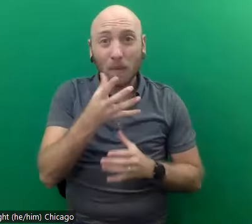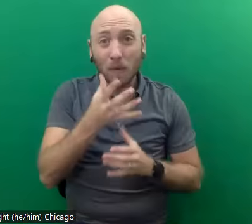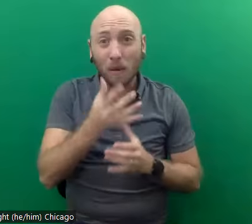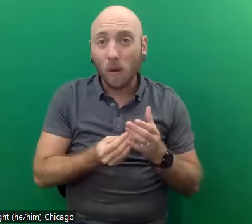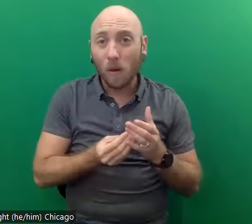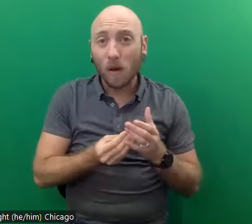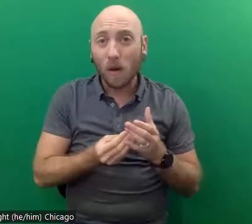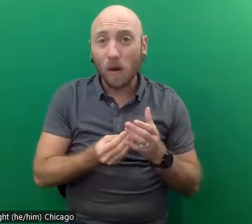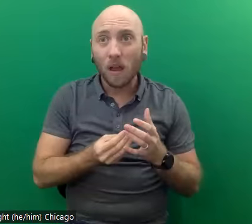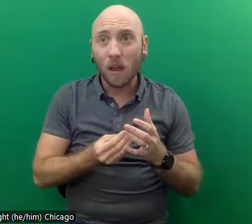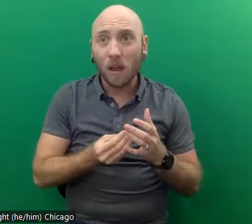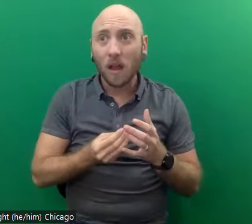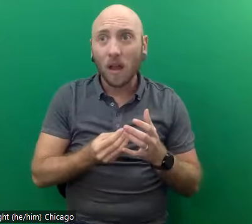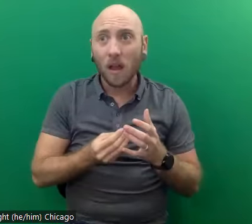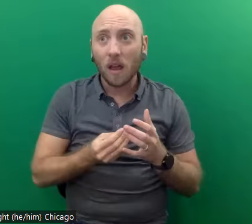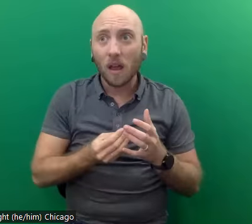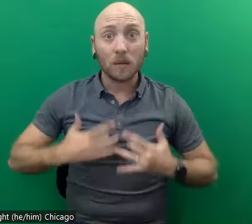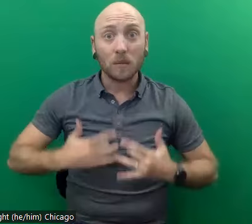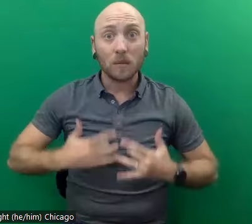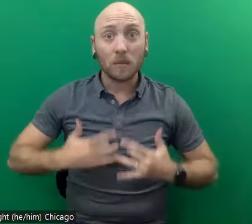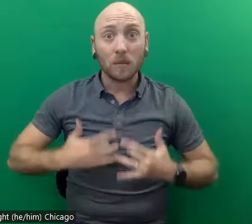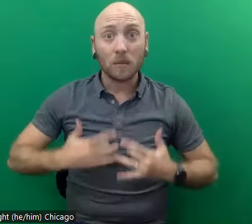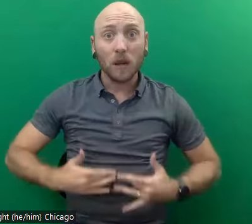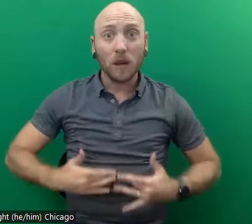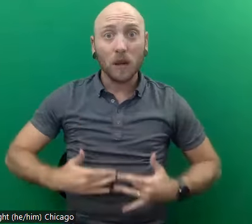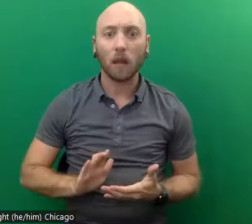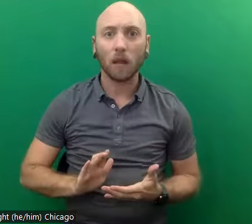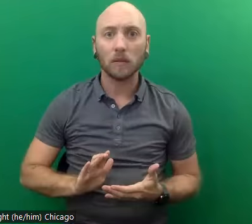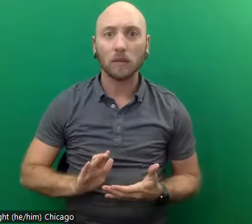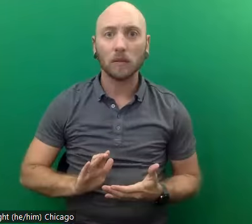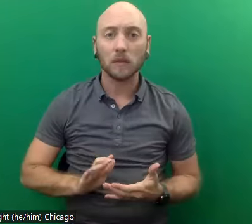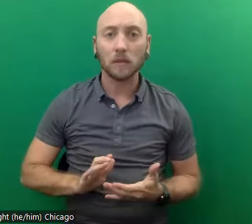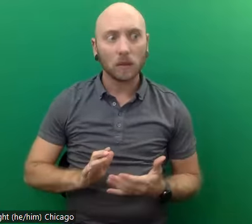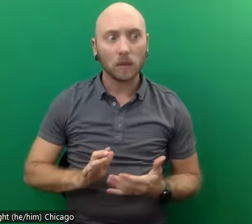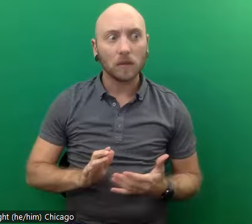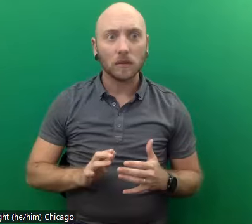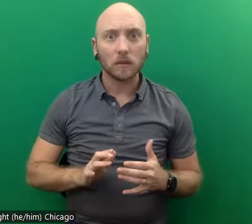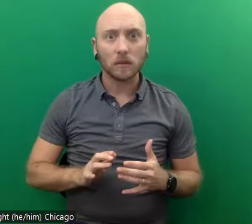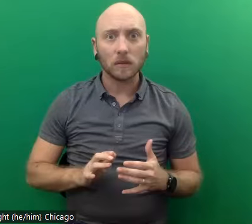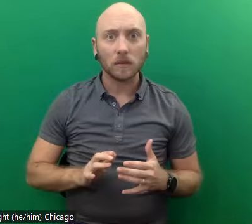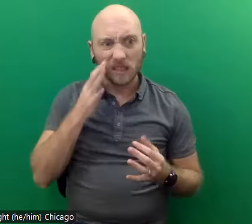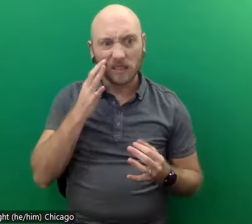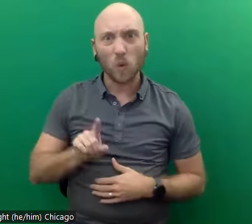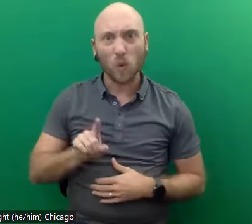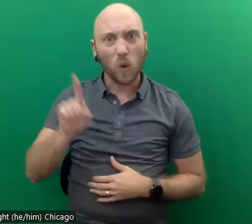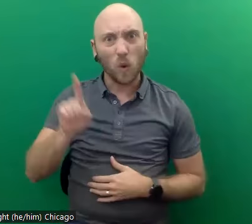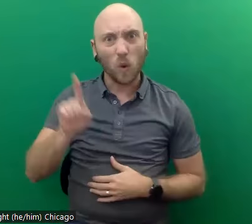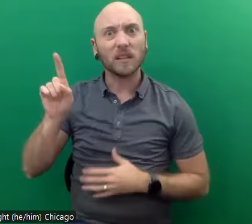I didn't feel as depressed. I was able to go upstairs the rest of that Christmas and be around my